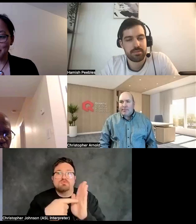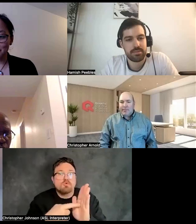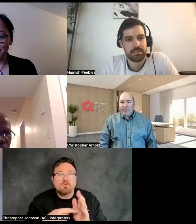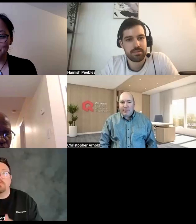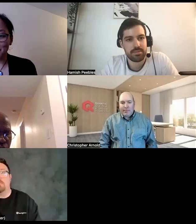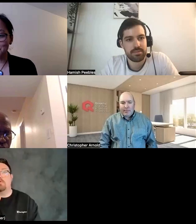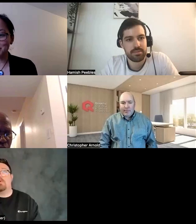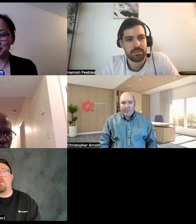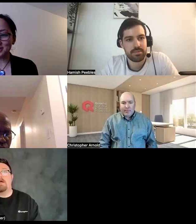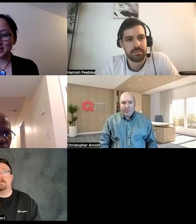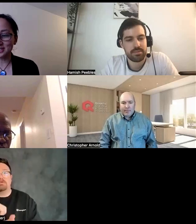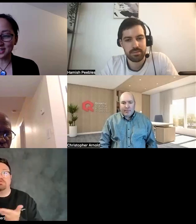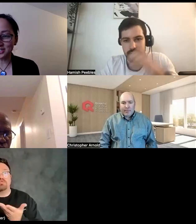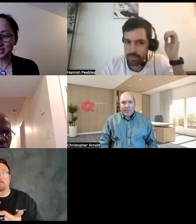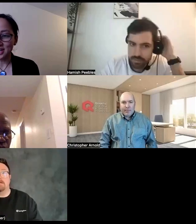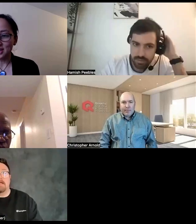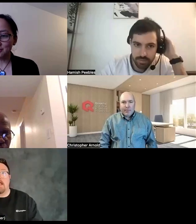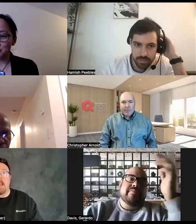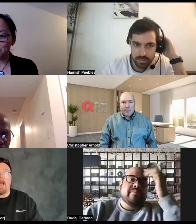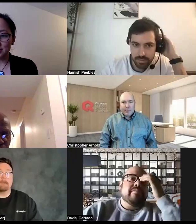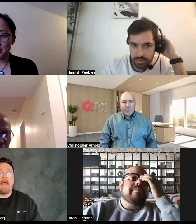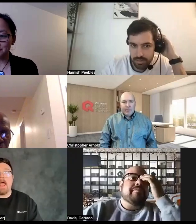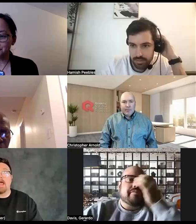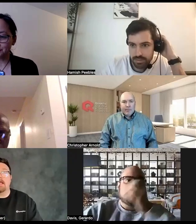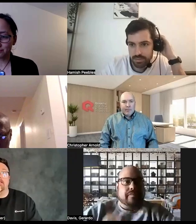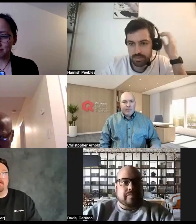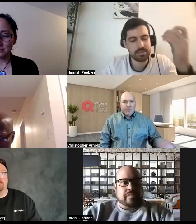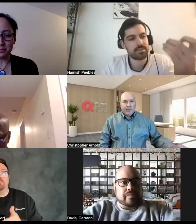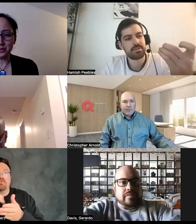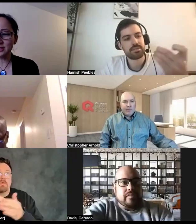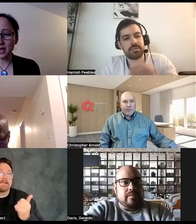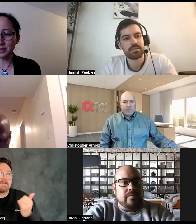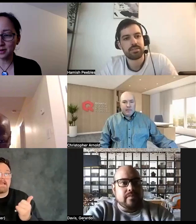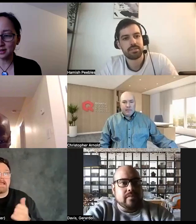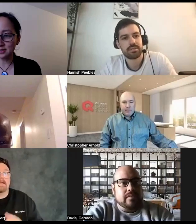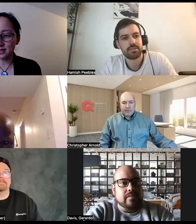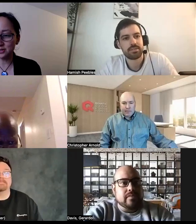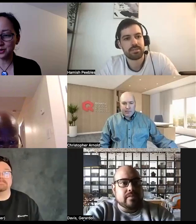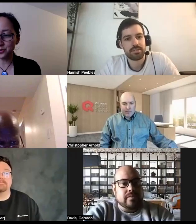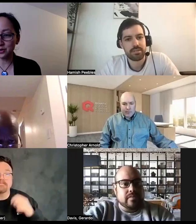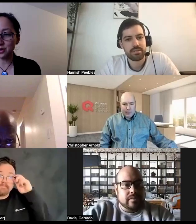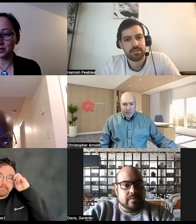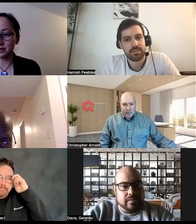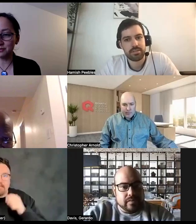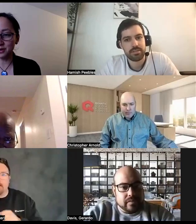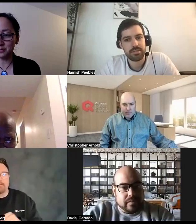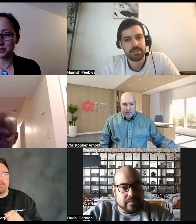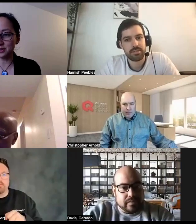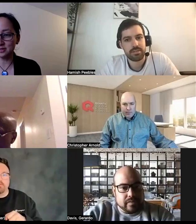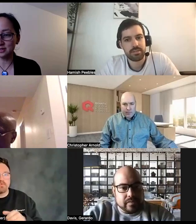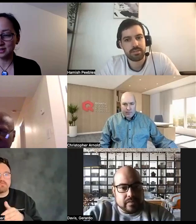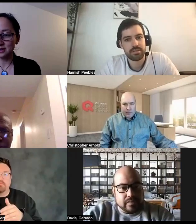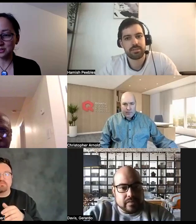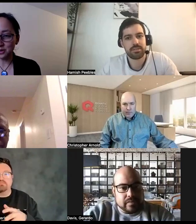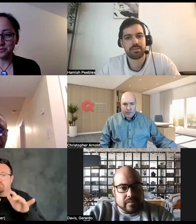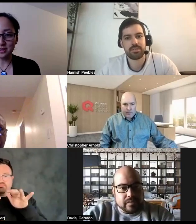students and alumni, welcome to today's session. If you could put in the comment box, let us know where you're calling in from. It's